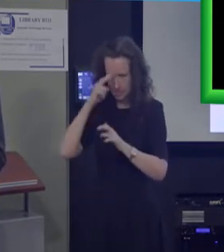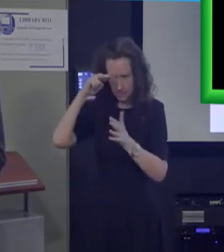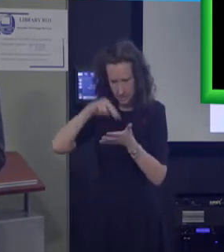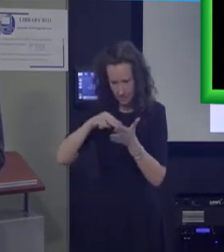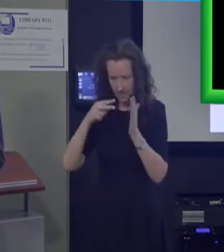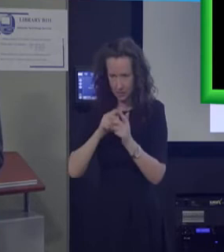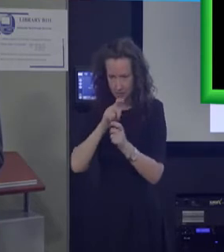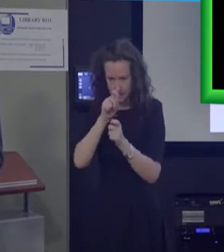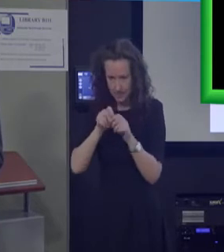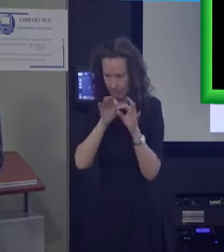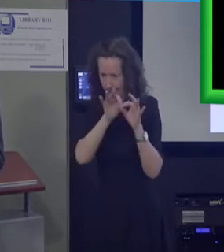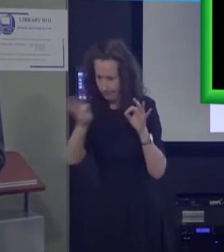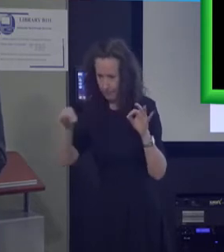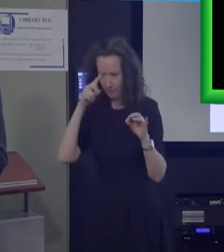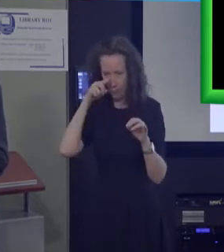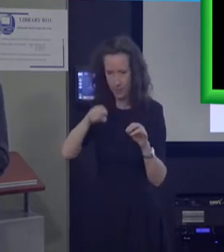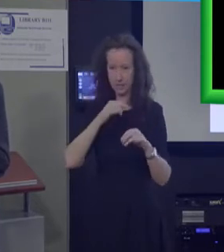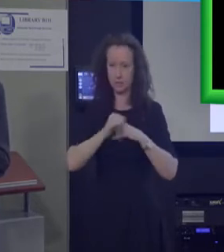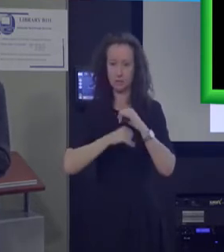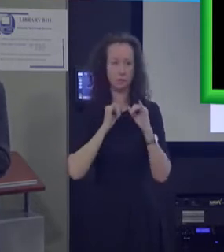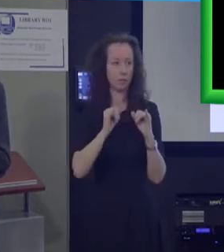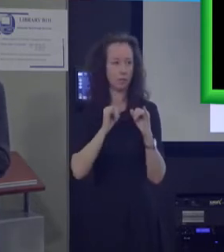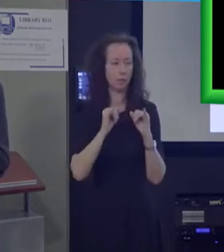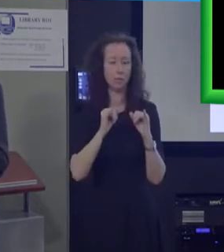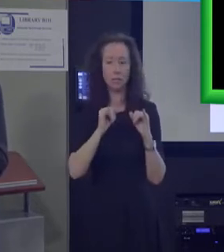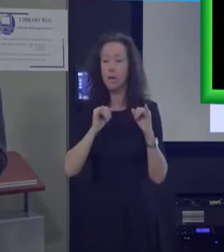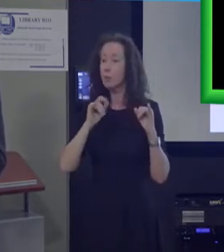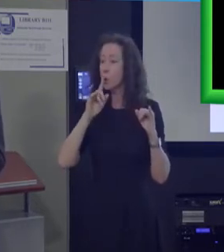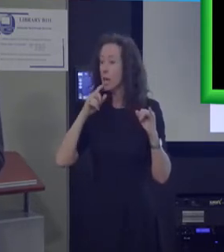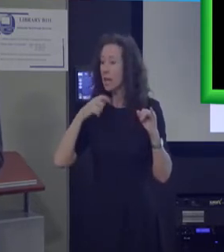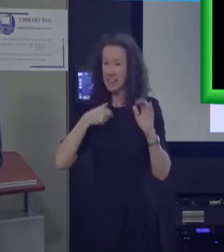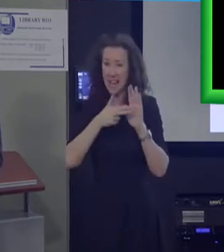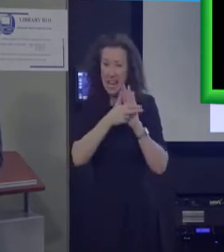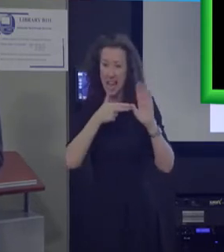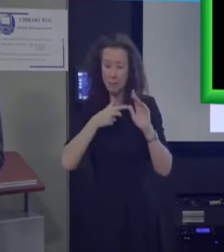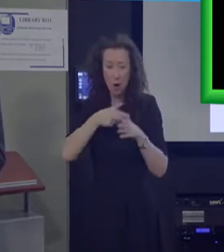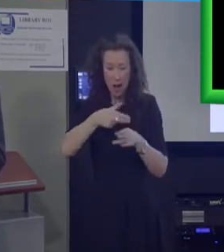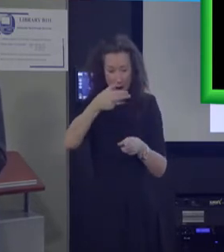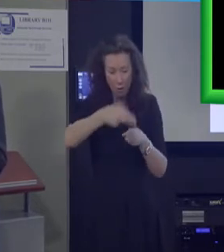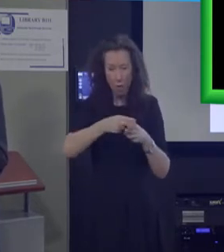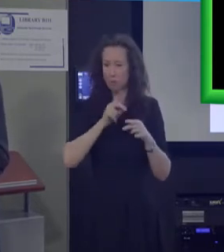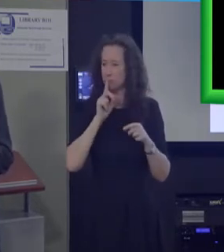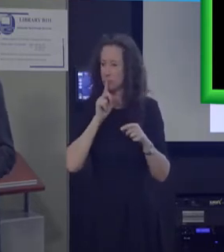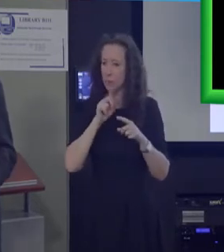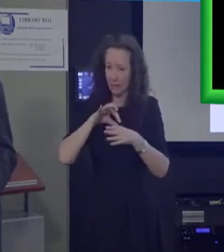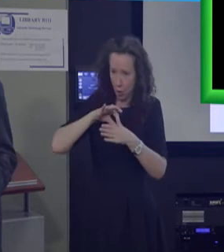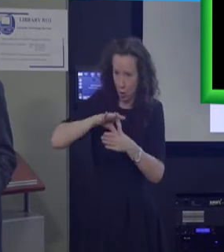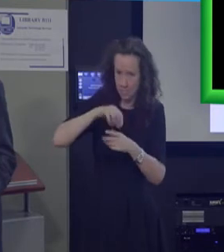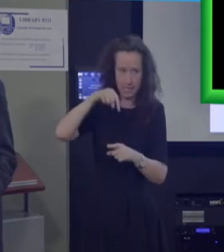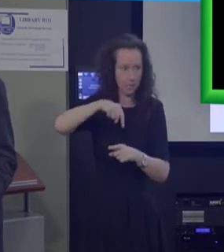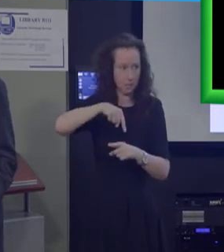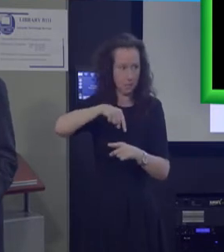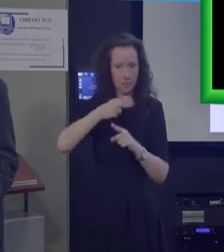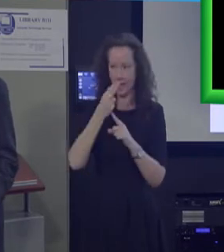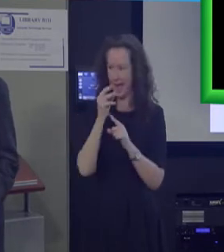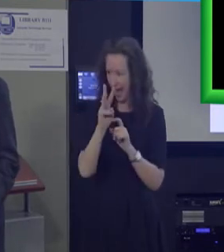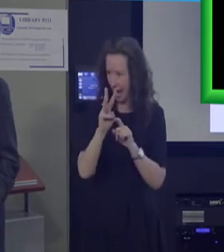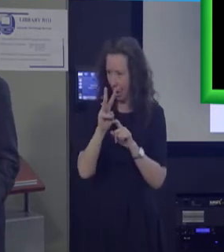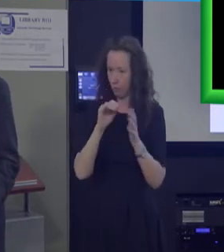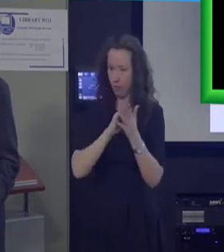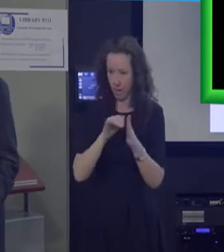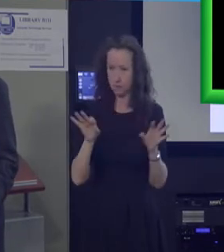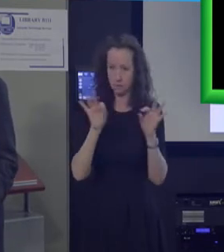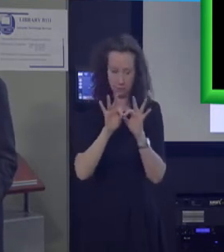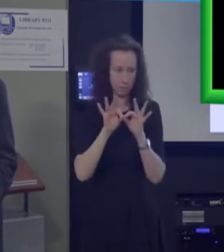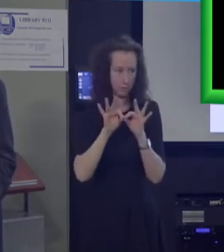instruction. And the label that I use doesn't matter as much as the actual content of that particular instructional approach.